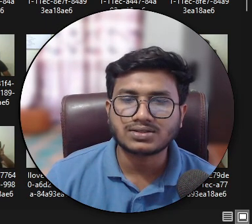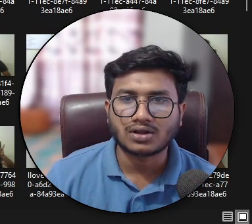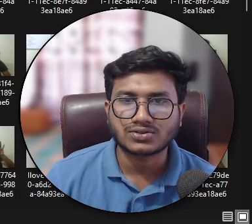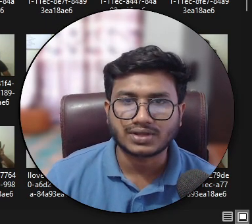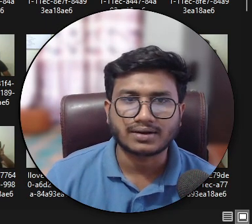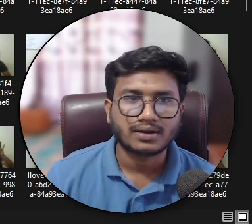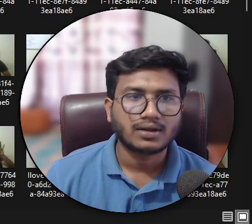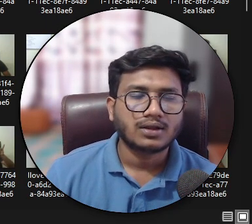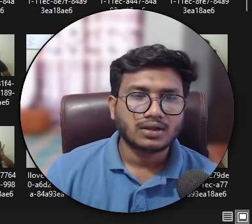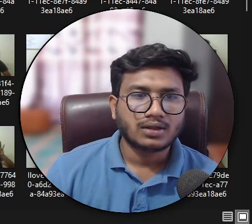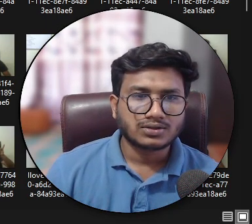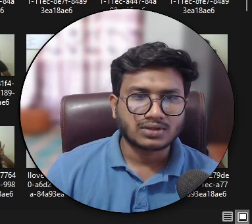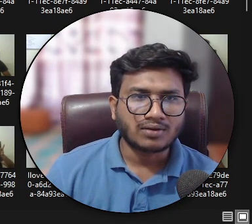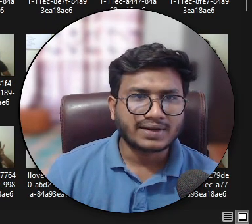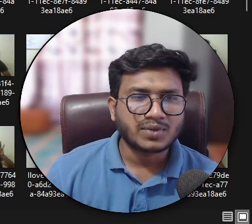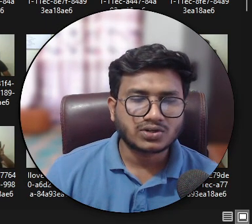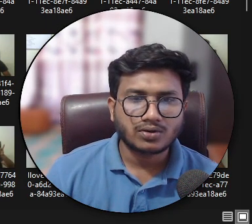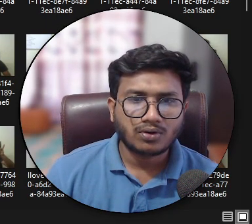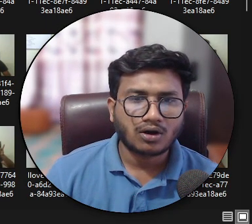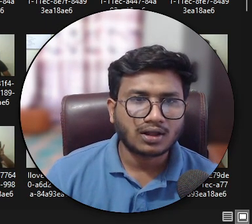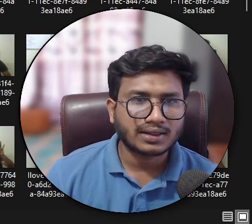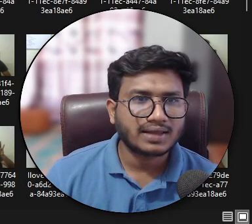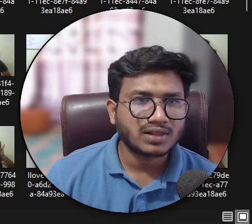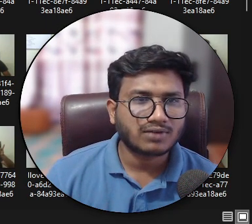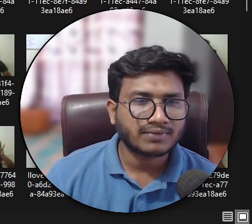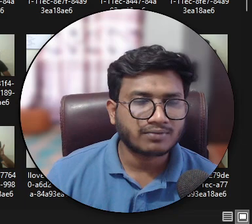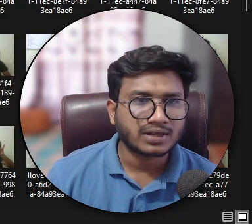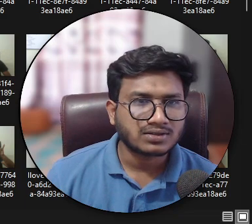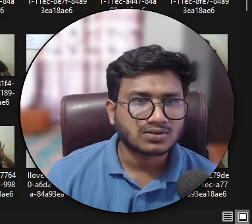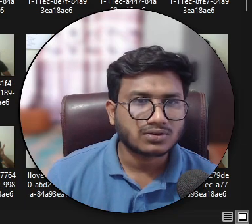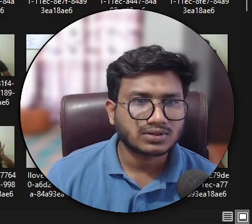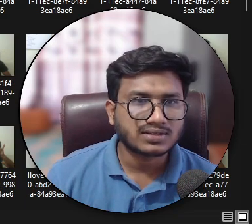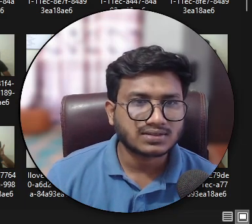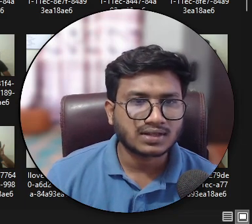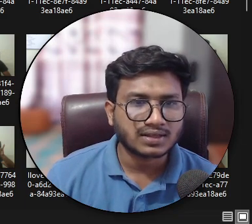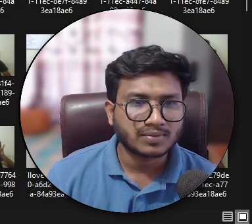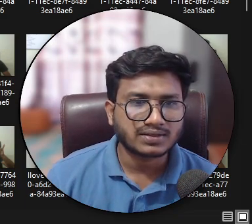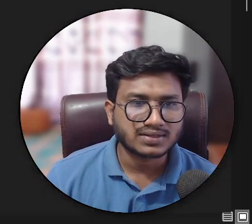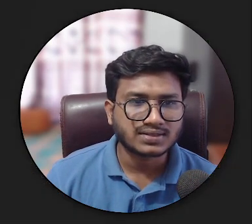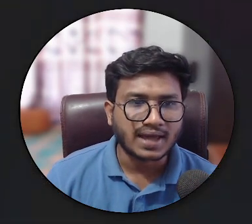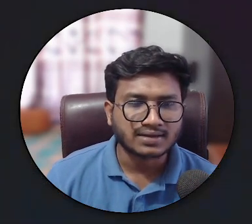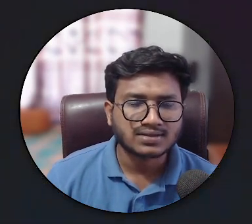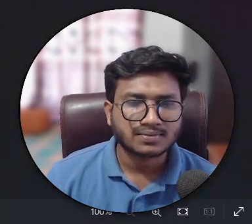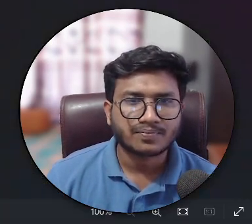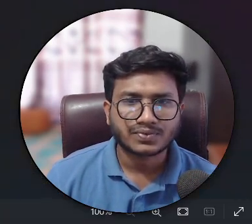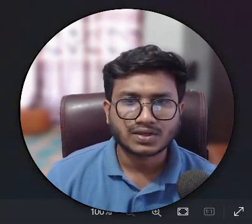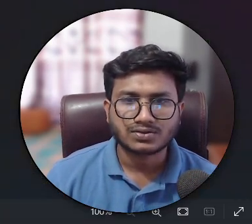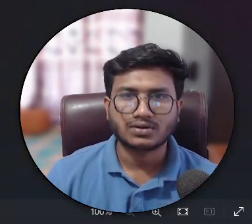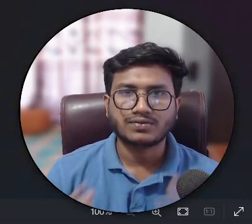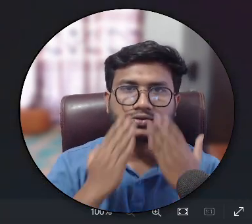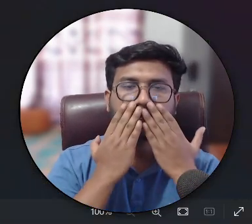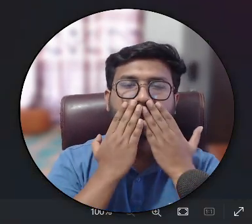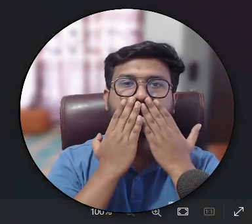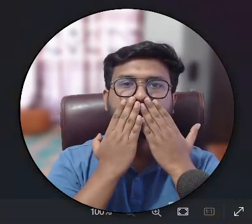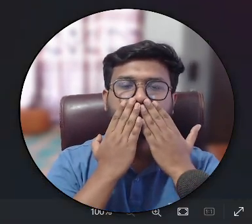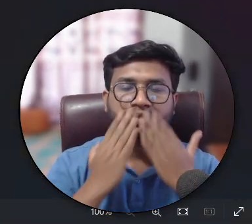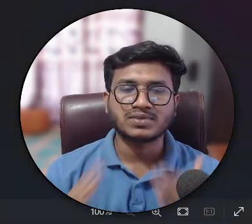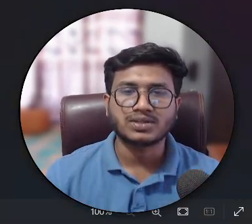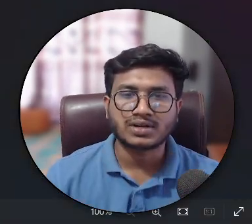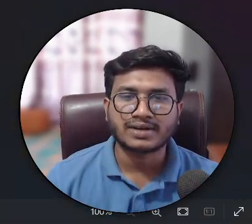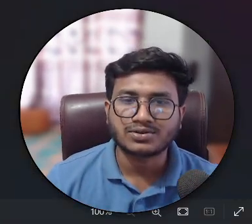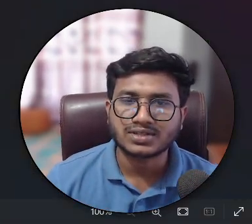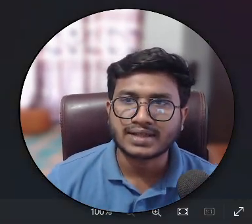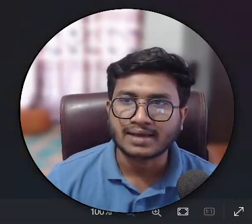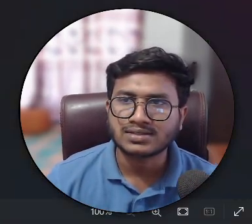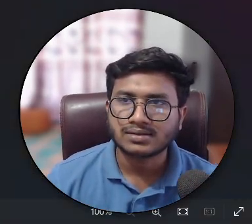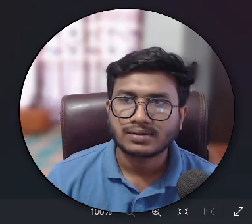see yes is also there. So now let me show you all the label one by one. So this is nothing but this is thanks. So if you do like that, that